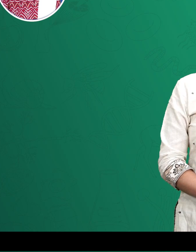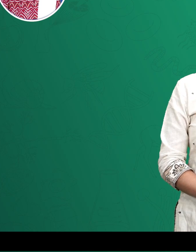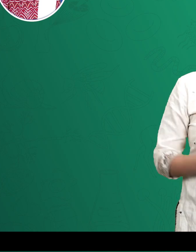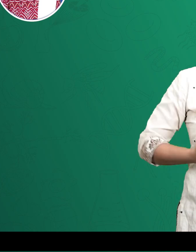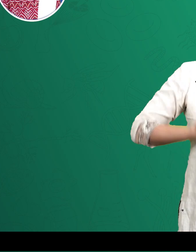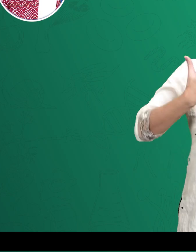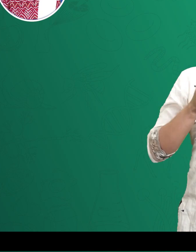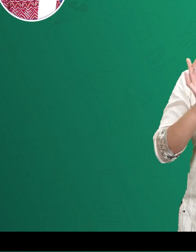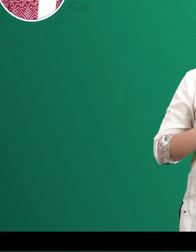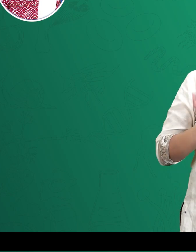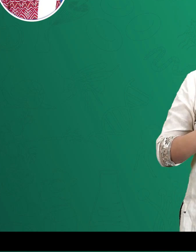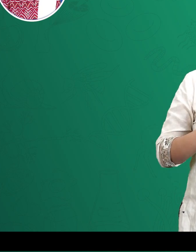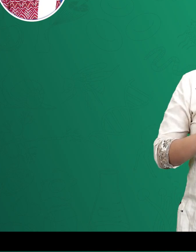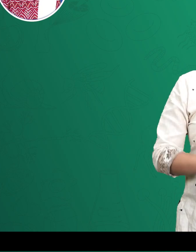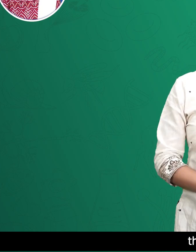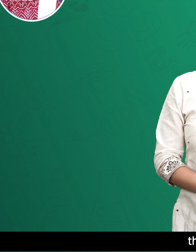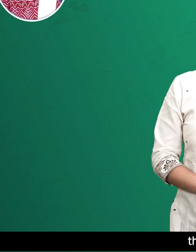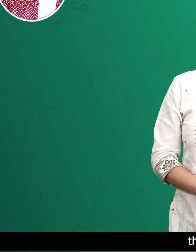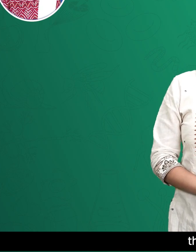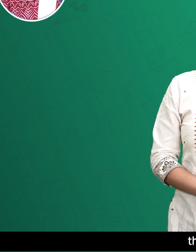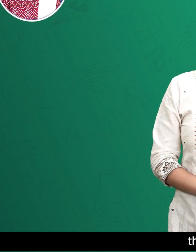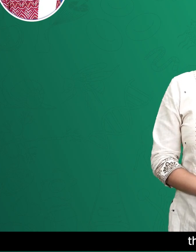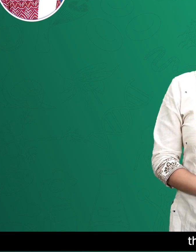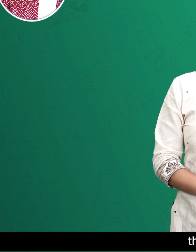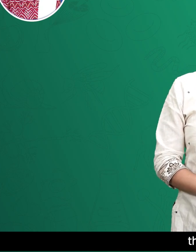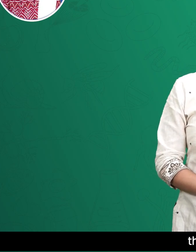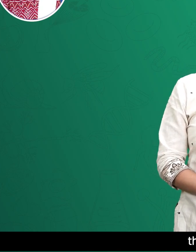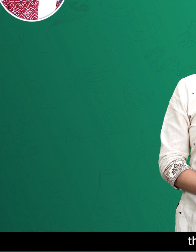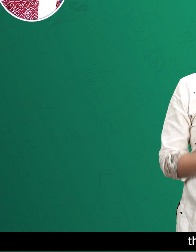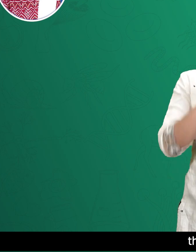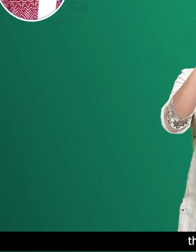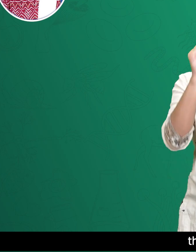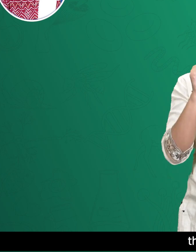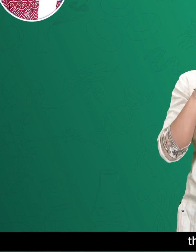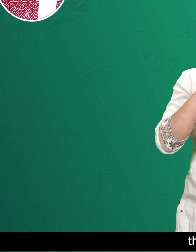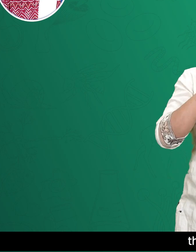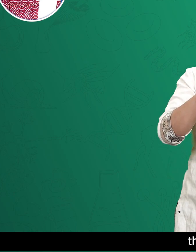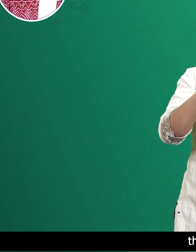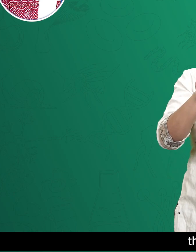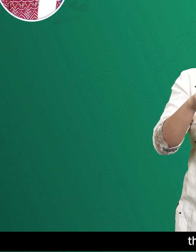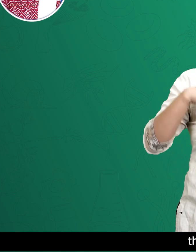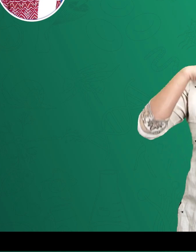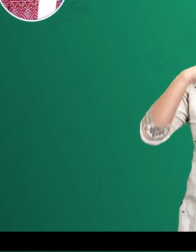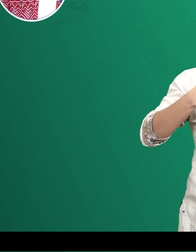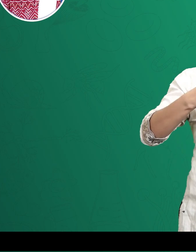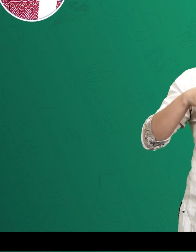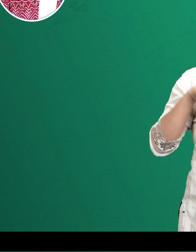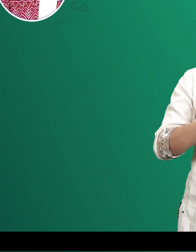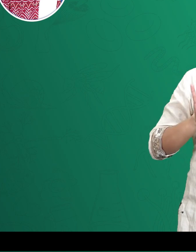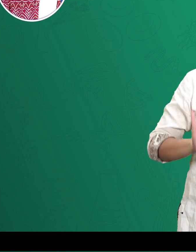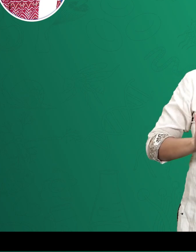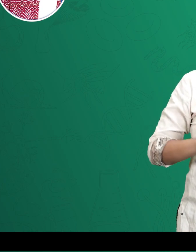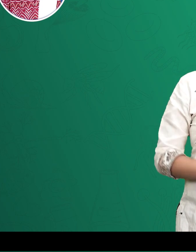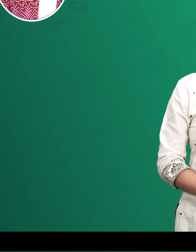Surprisingly Surprisingly Surprisingly There Are Microbial Diseases Such